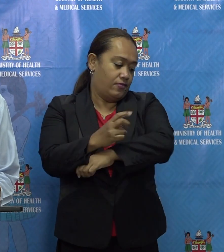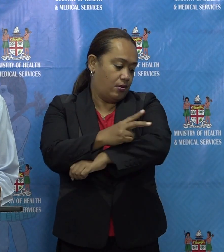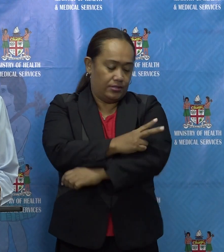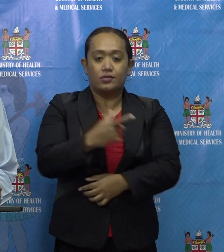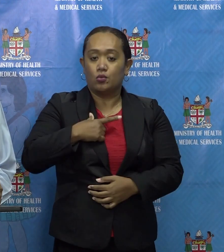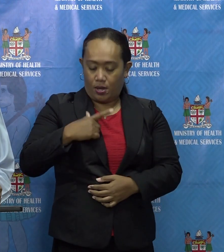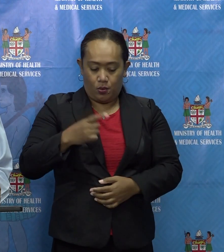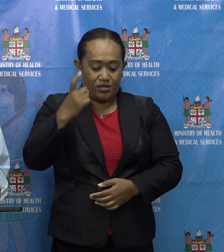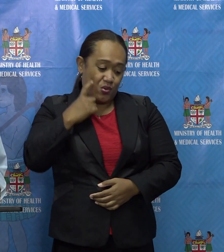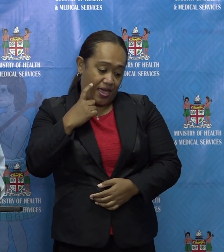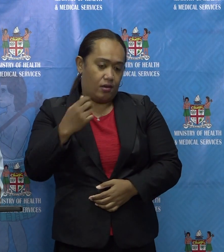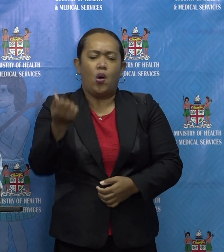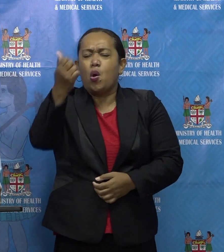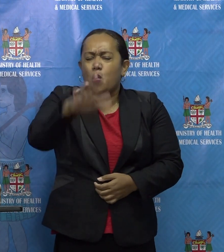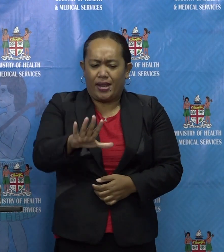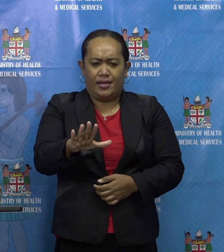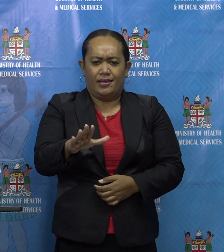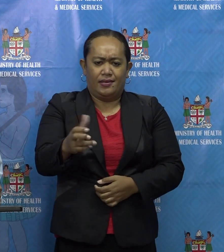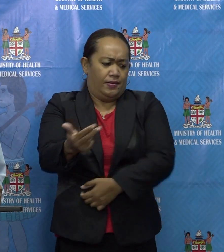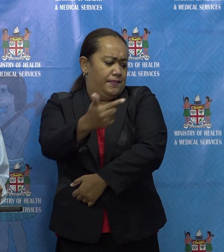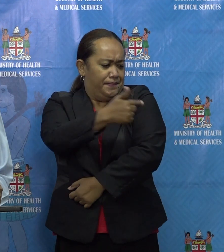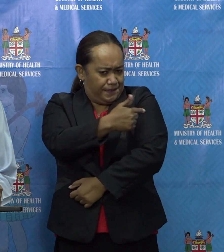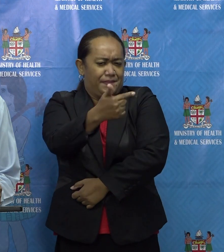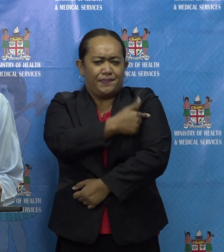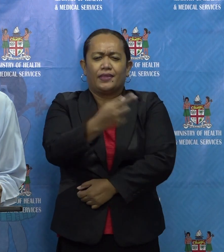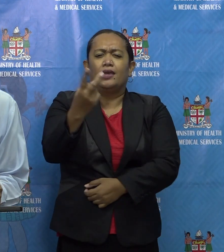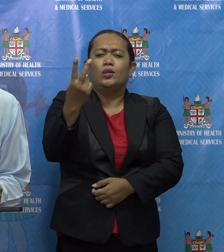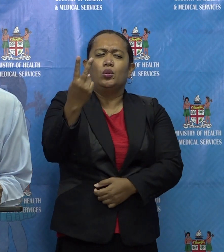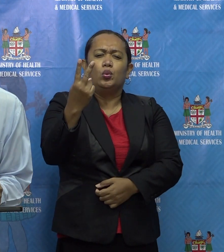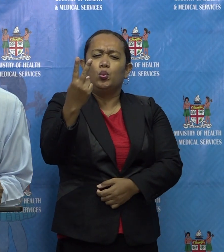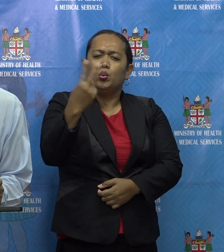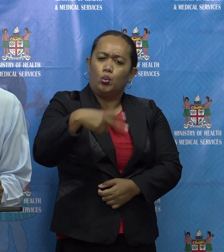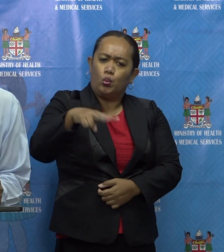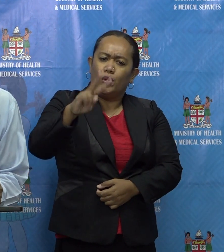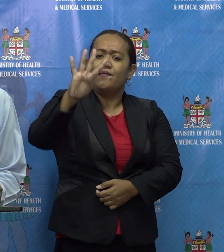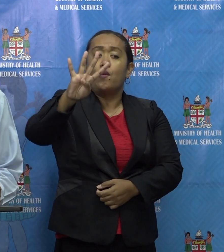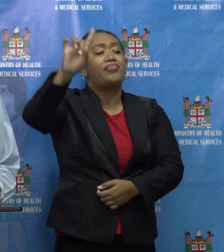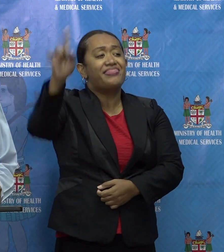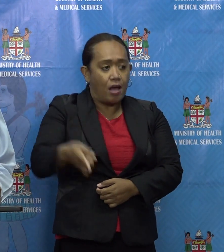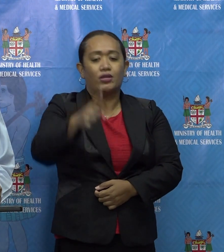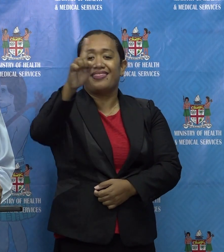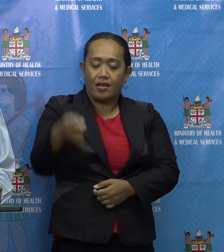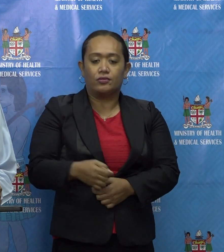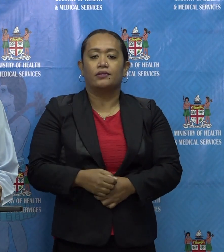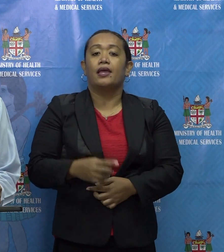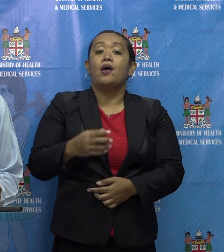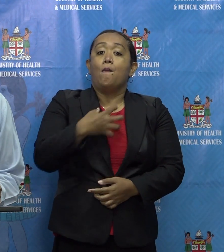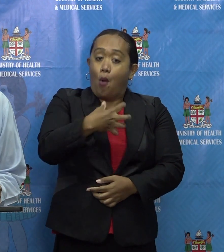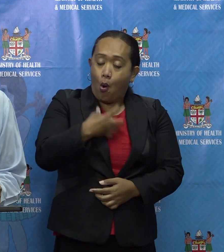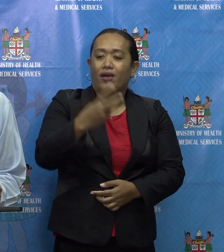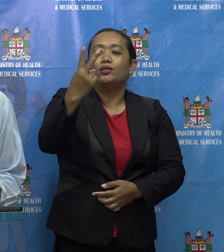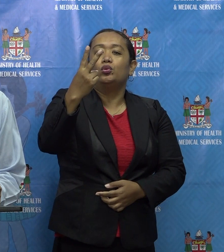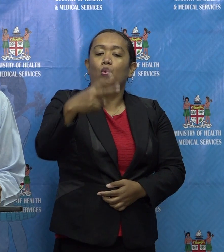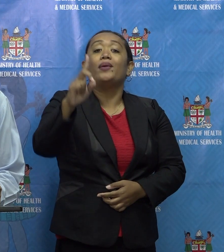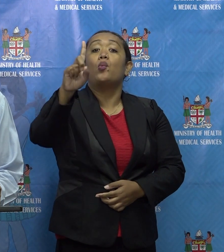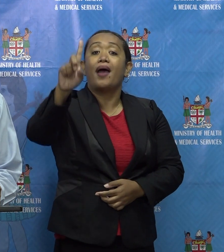We've administered more than 24,000 doses from the latest COVAX shipment of vaccines. Another 21,600 doses were